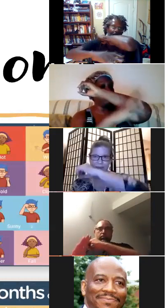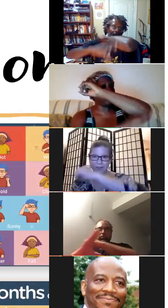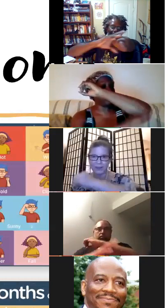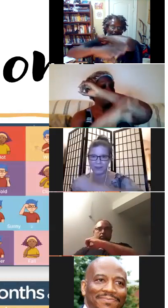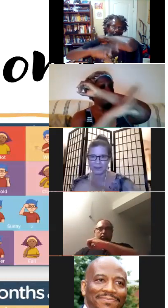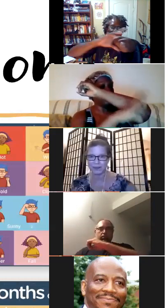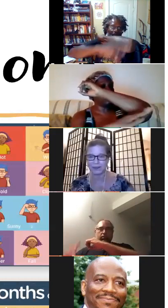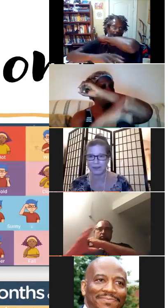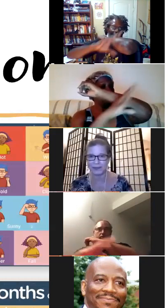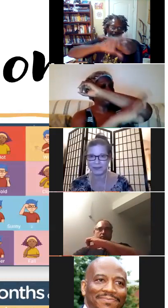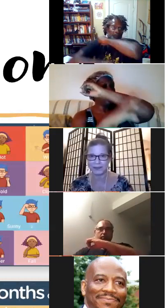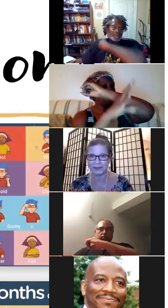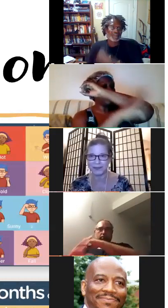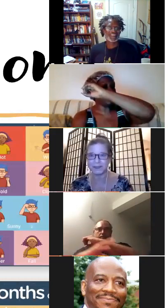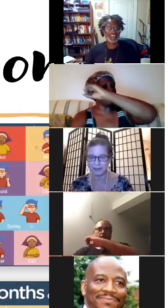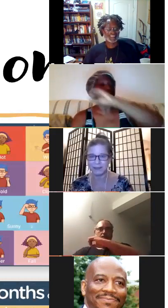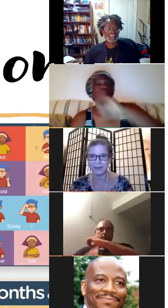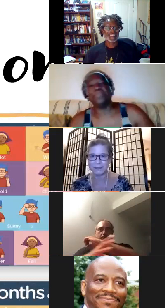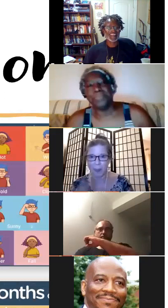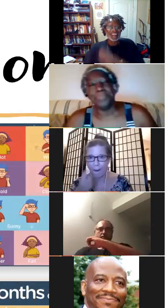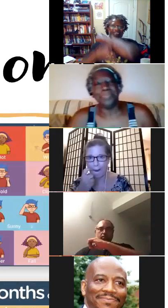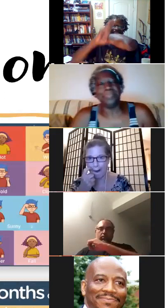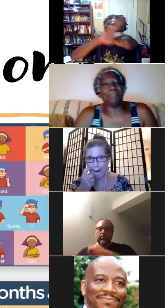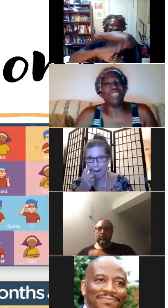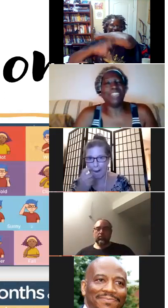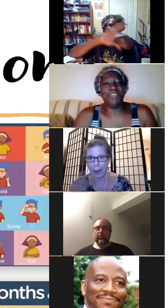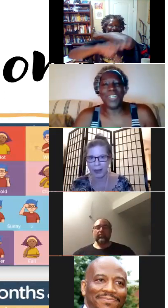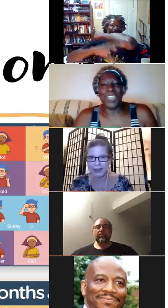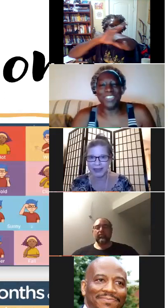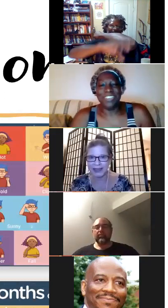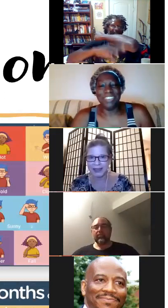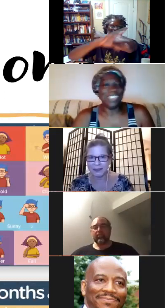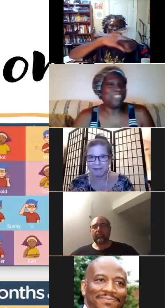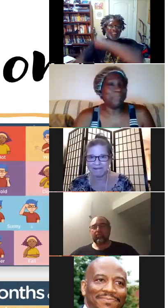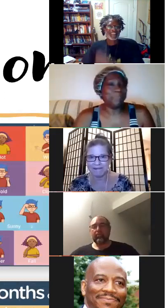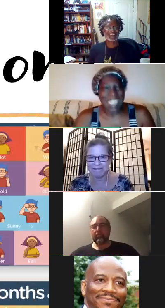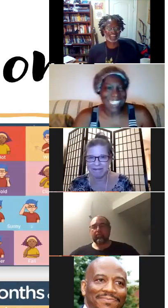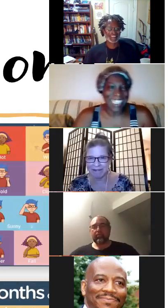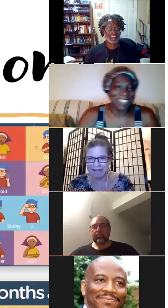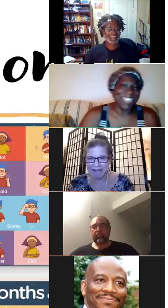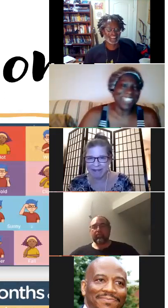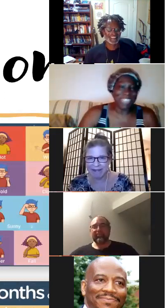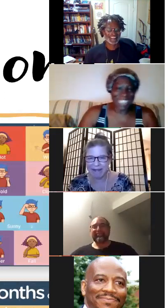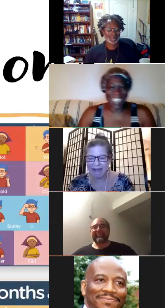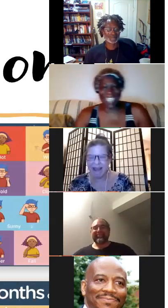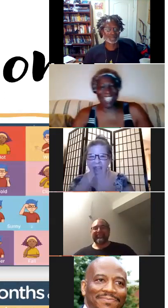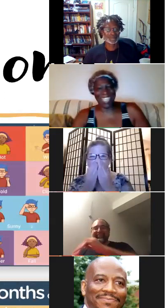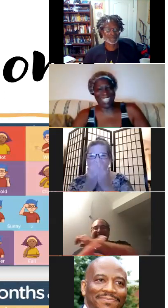falling from the tree. Wow. That's so beautiful. Fall. Amazing language. I